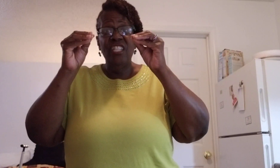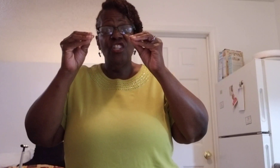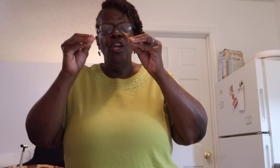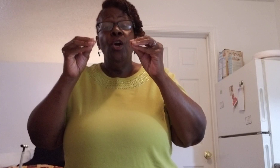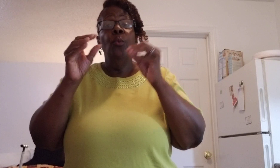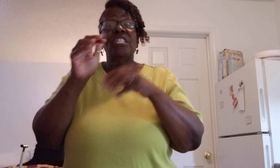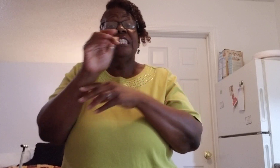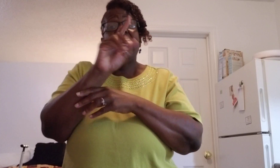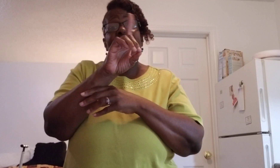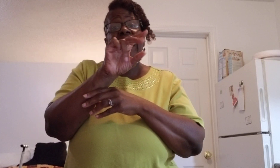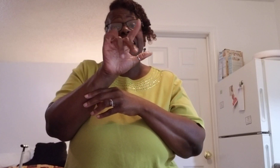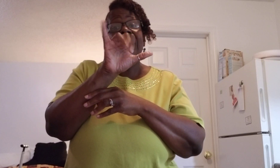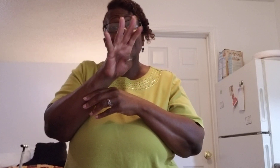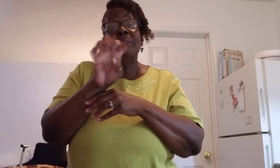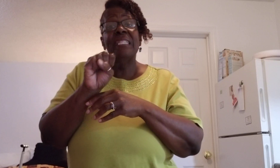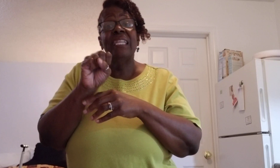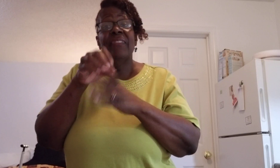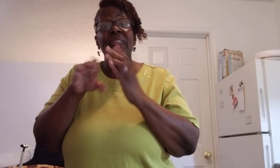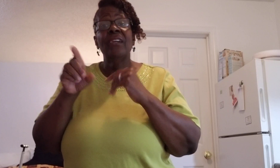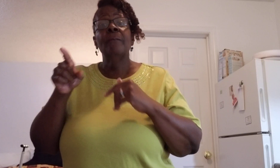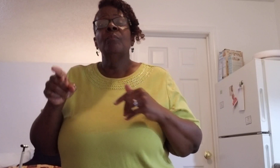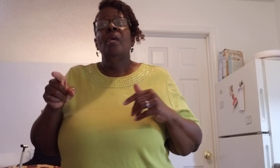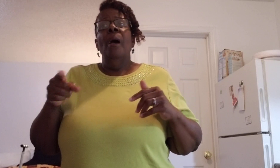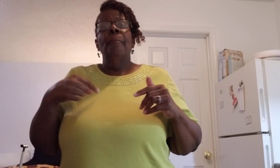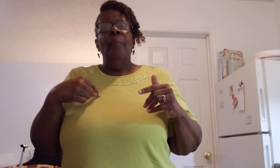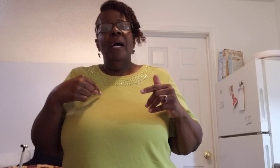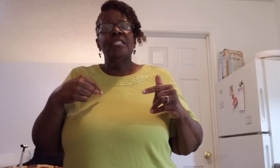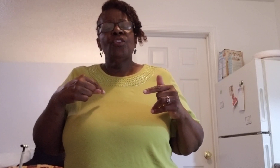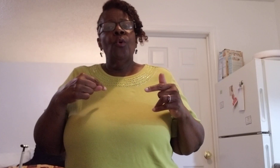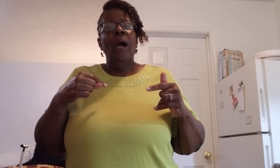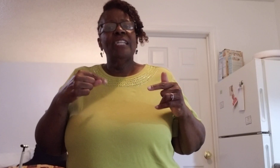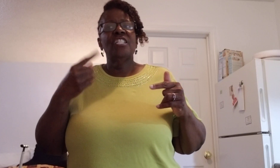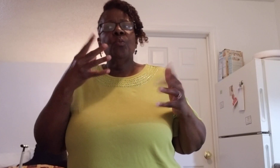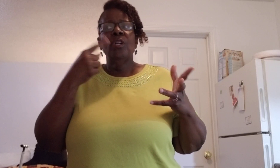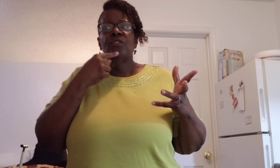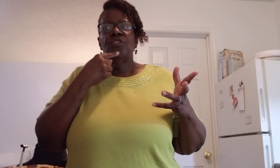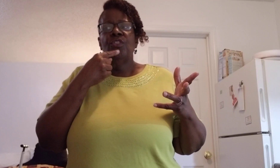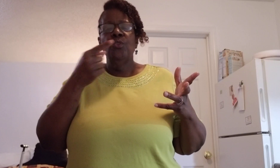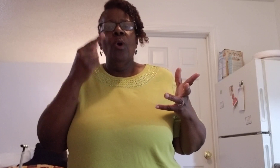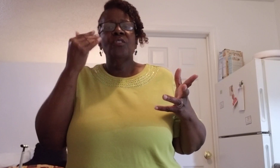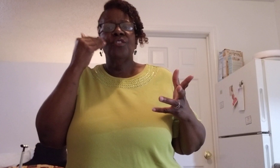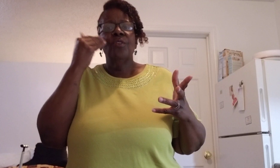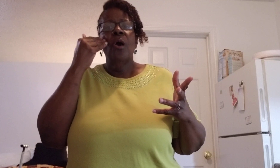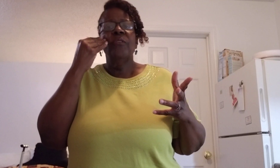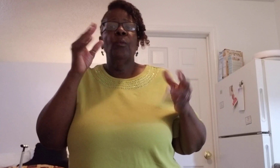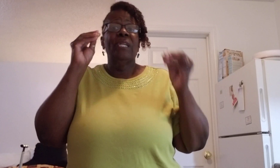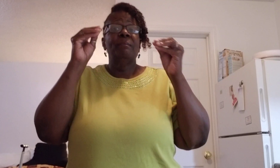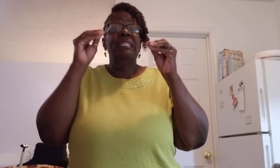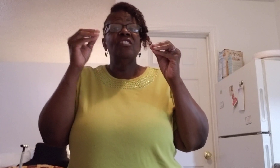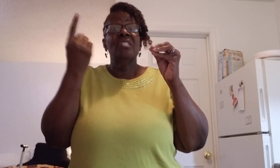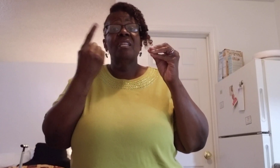teach what she ad-libs in there. And so I just want you all to know that when I'm teaching